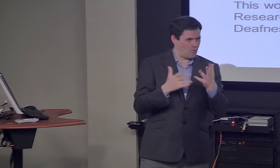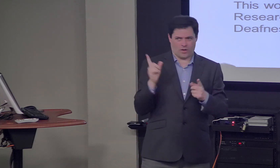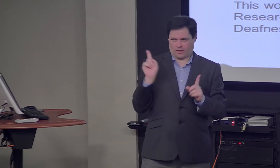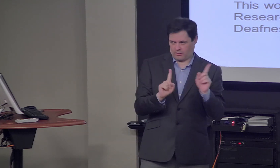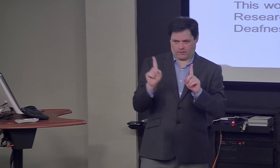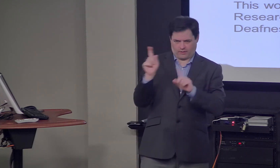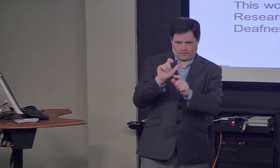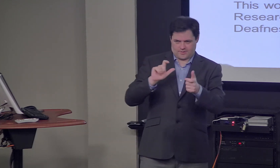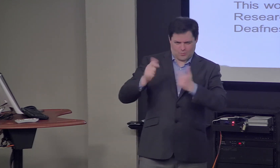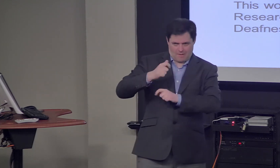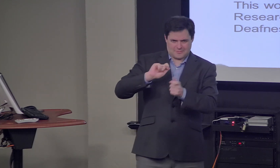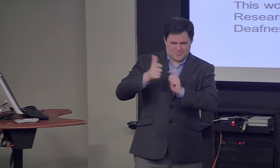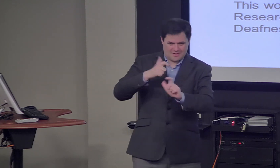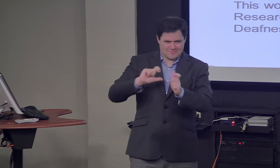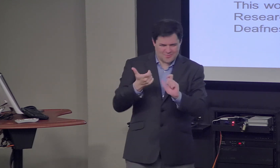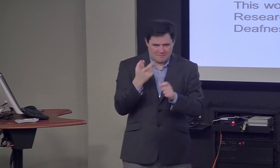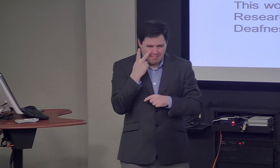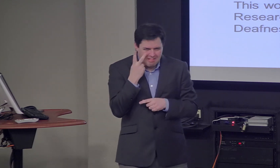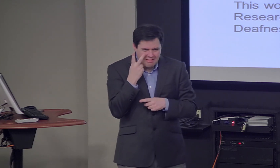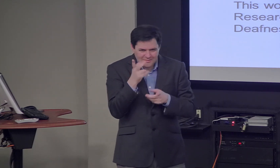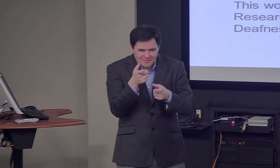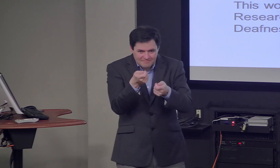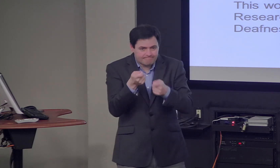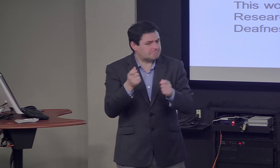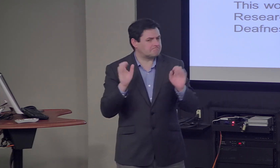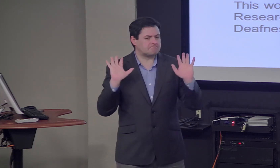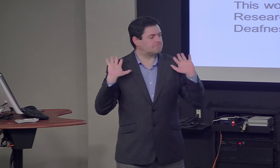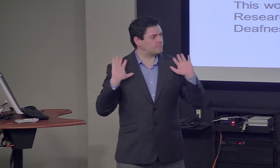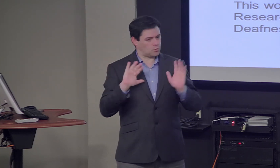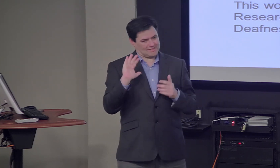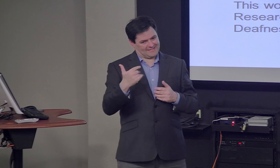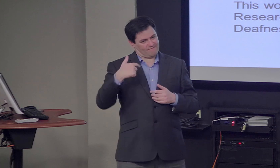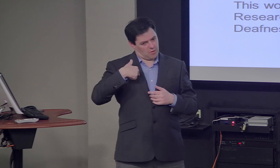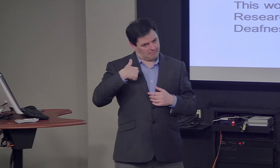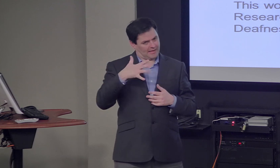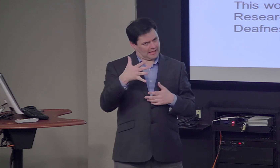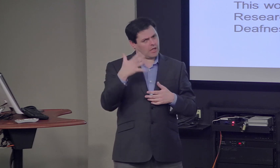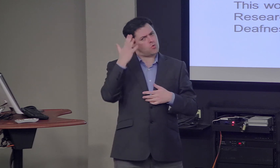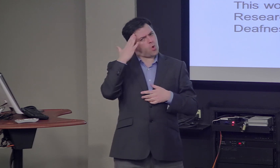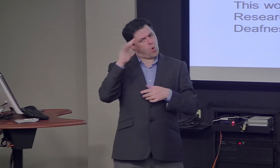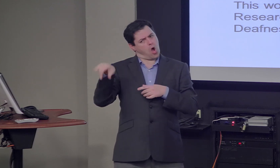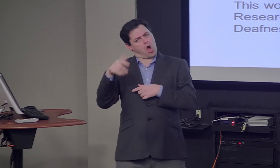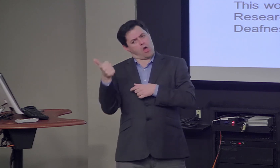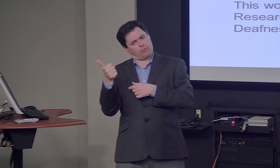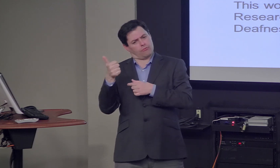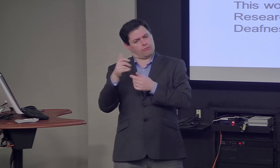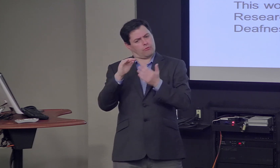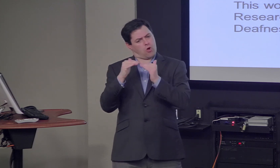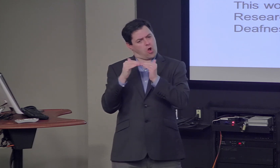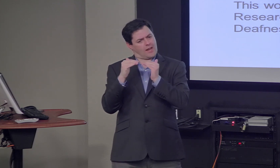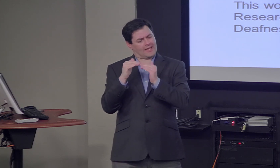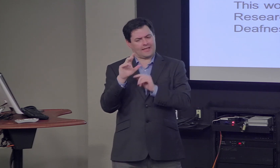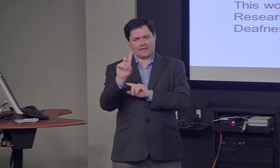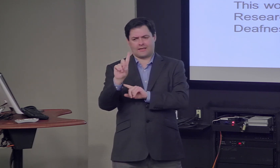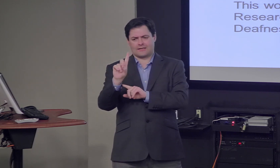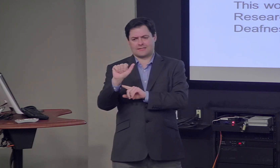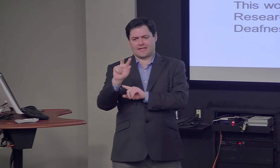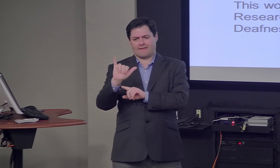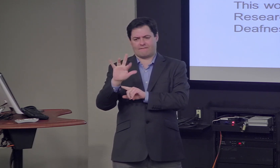users of the language, and no matter what environment or whom we placed them with, we couldn't elicit from that those language blends between their spoken and sign